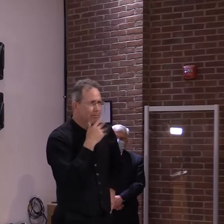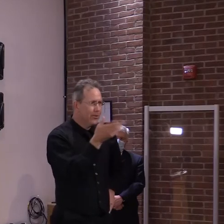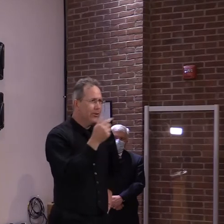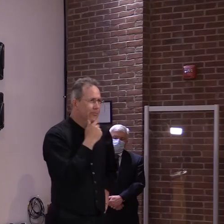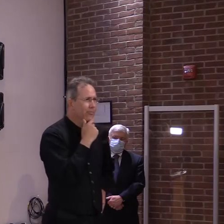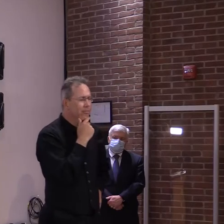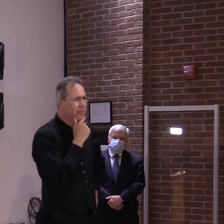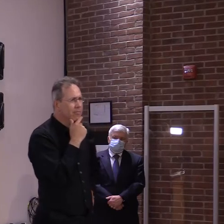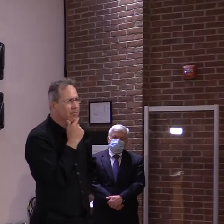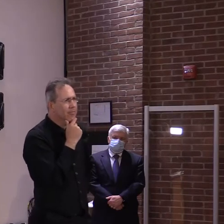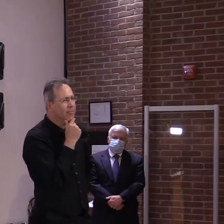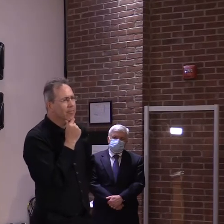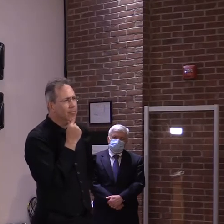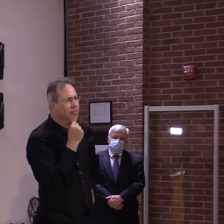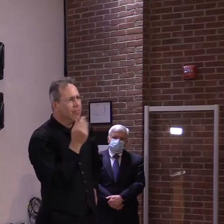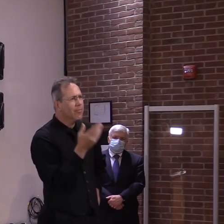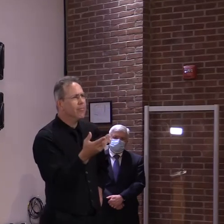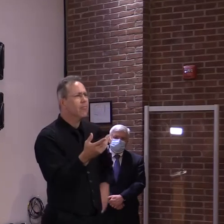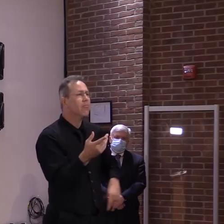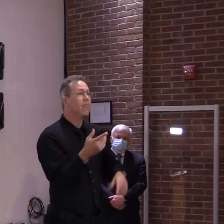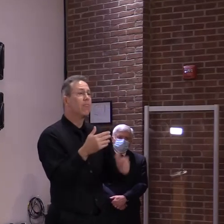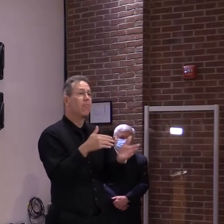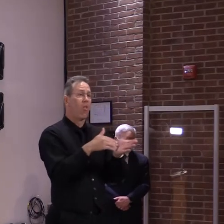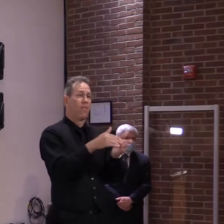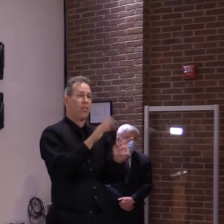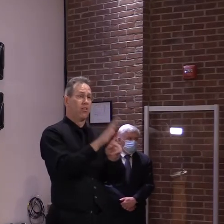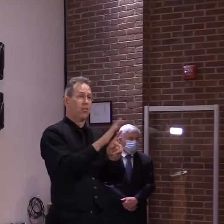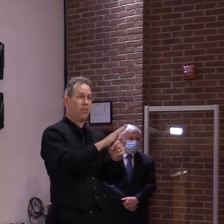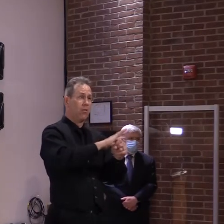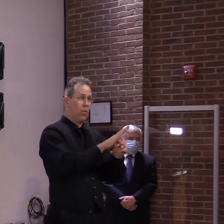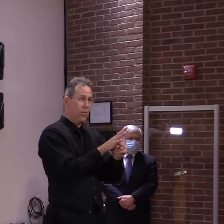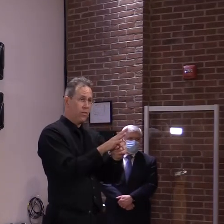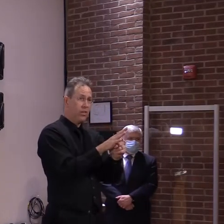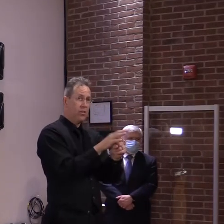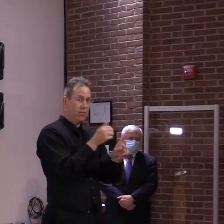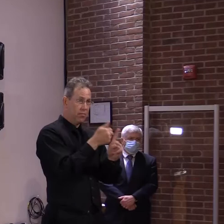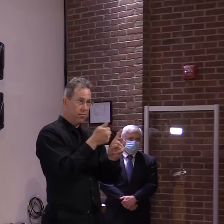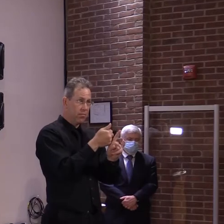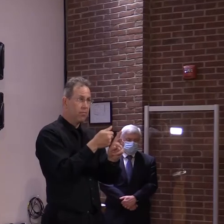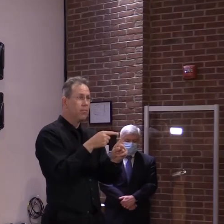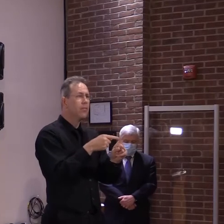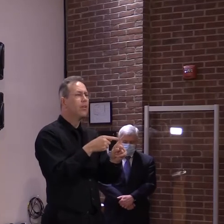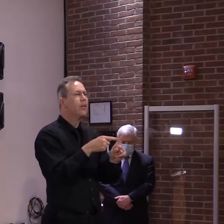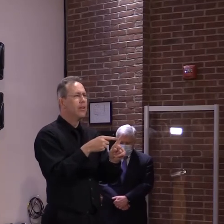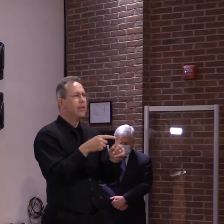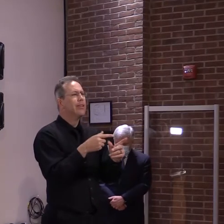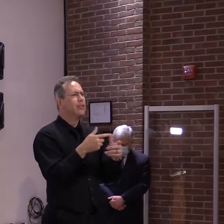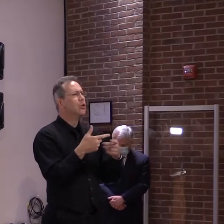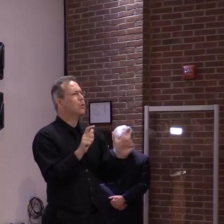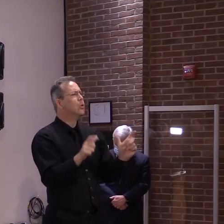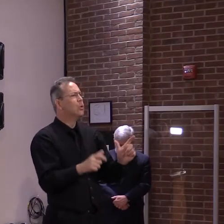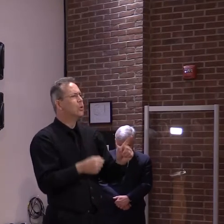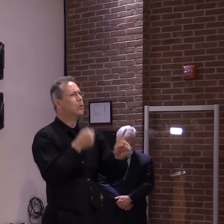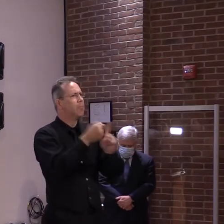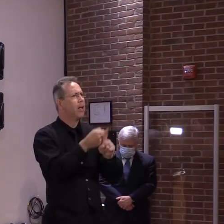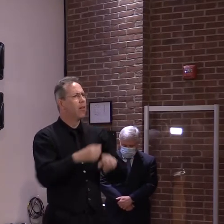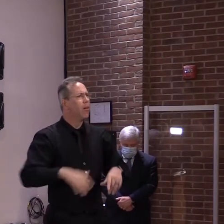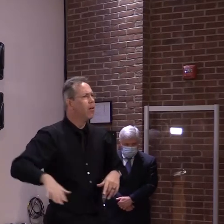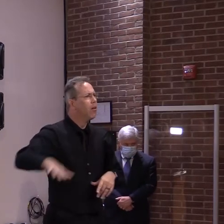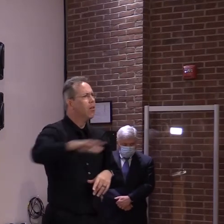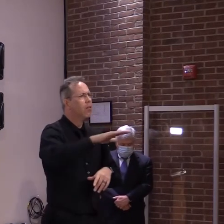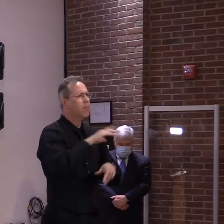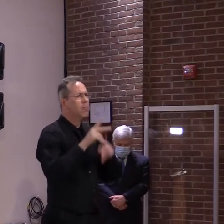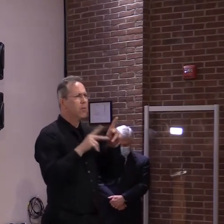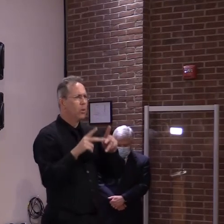we've said this a lot, that COVID has had a way more dramatic impact on the population than a traditional flu